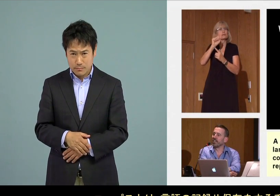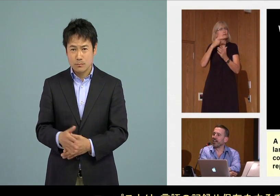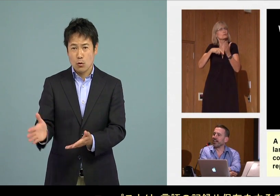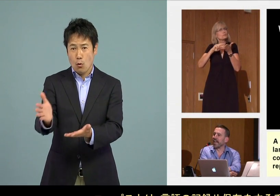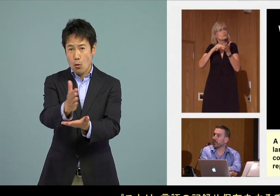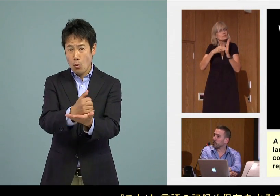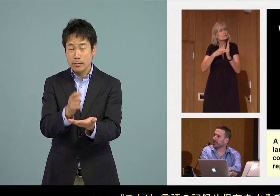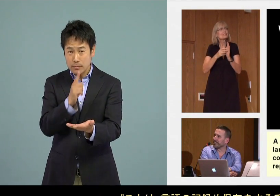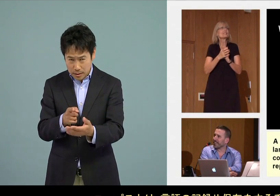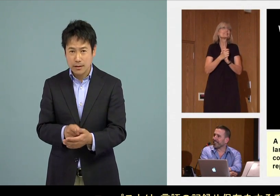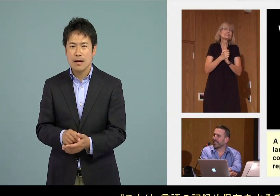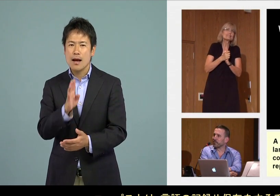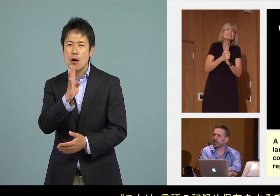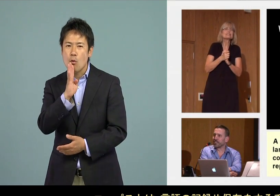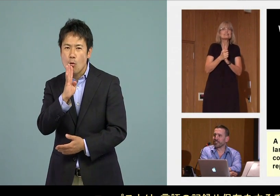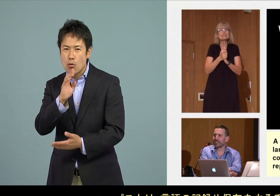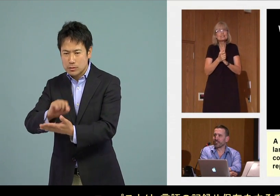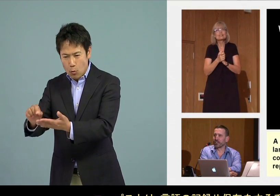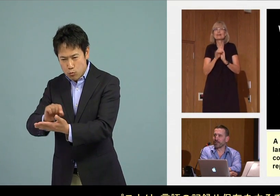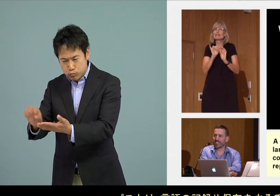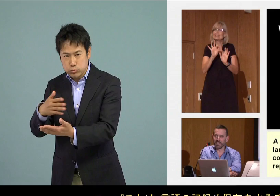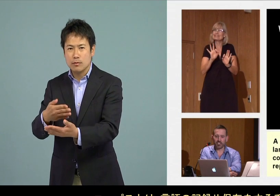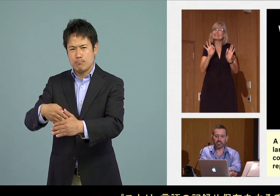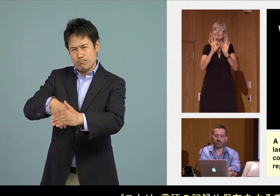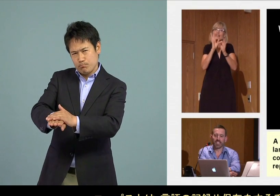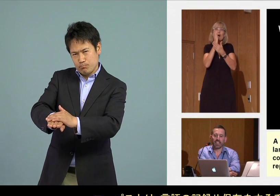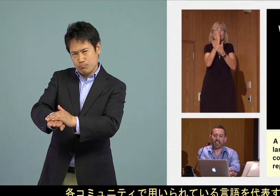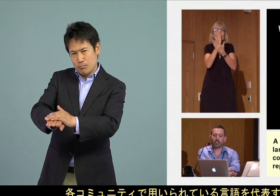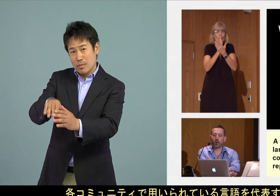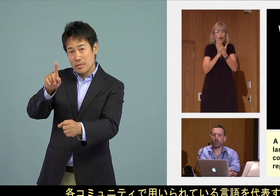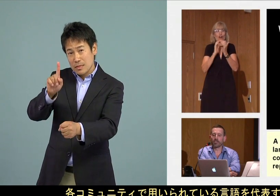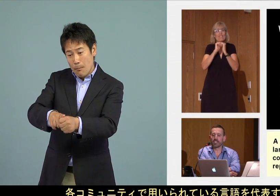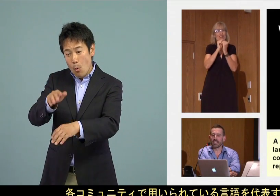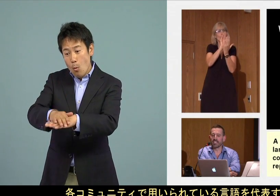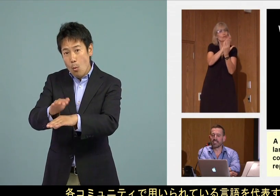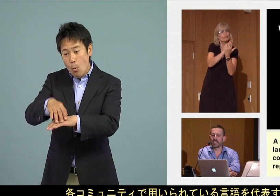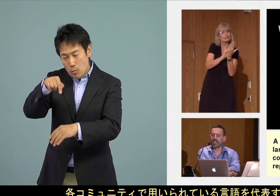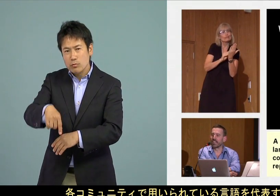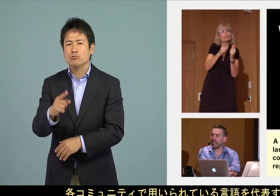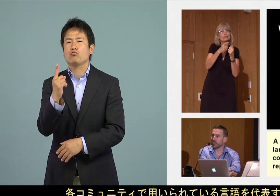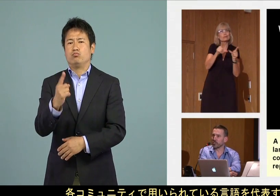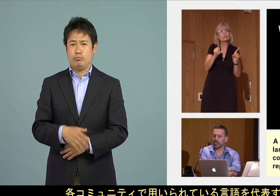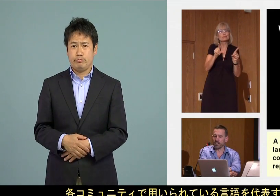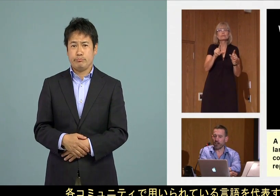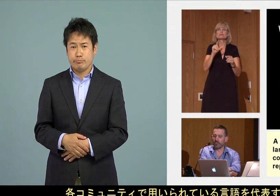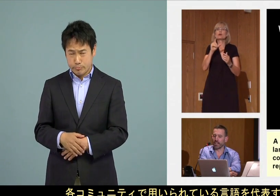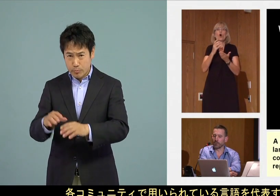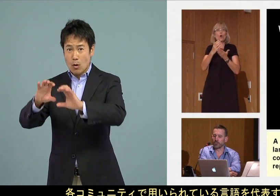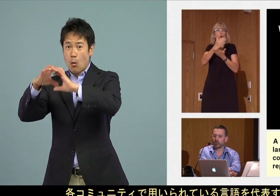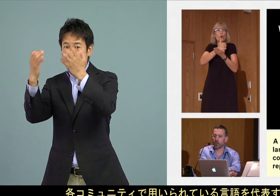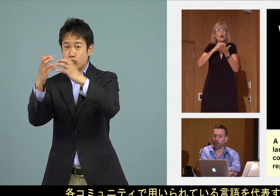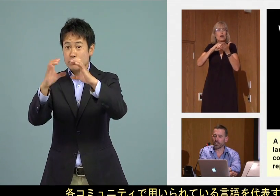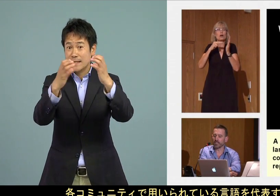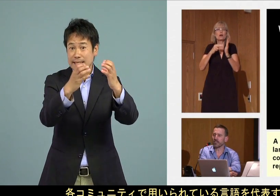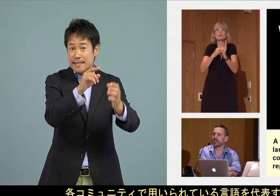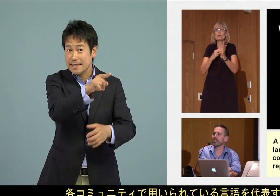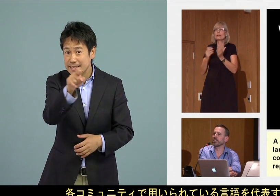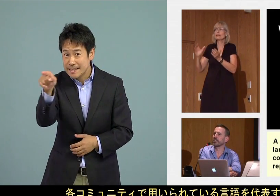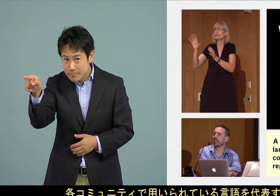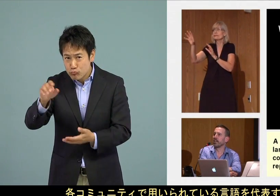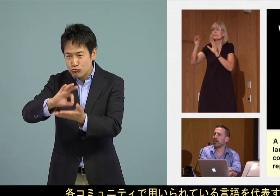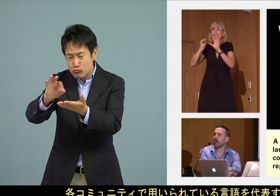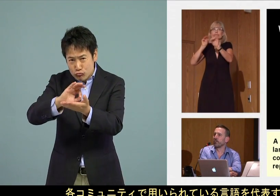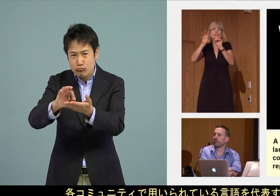of adequate language documentation. And a corpus is a collection of language